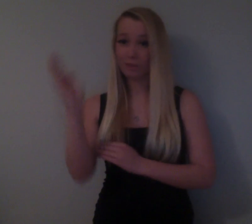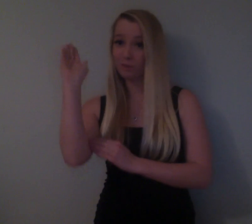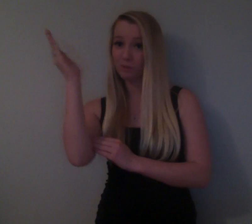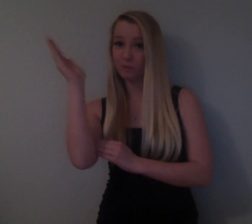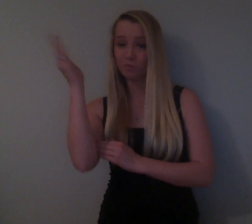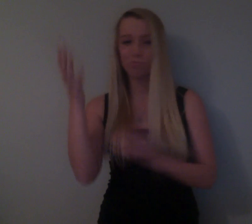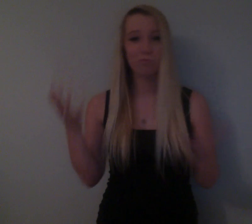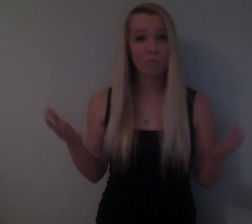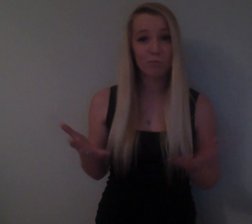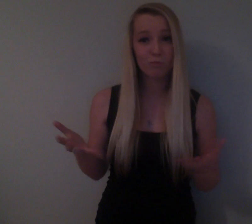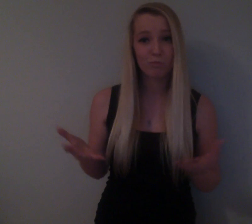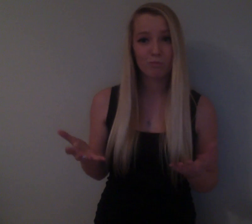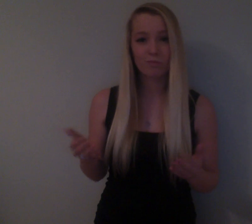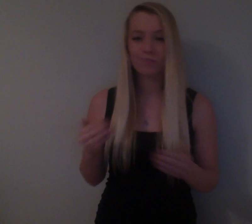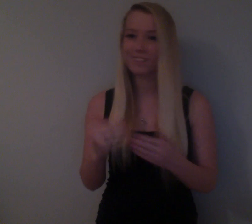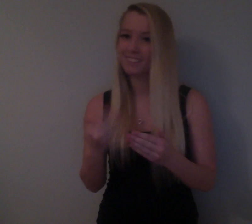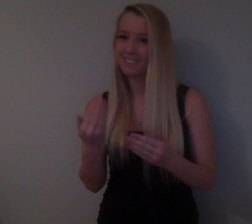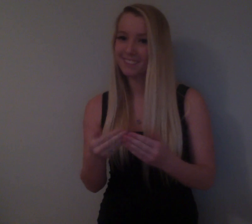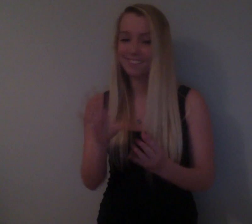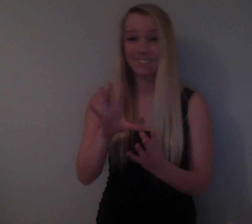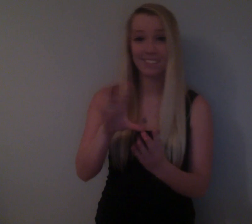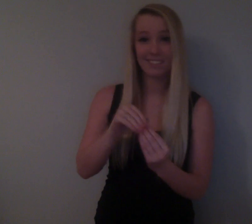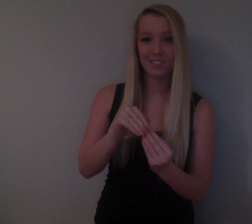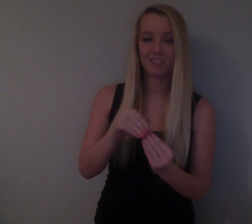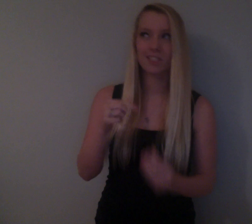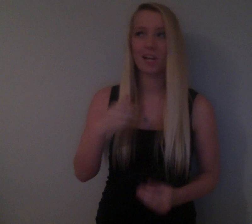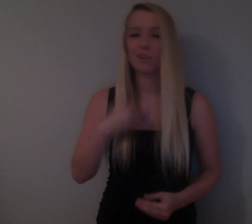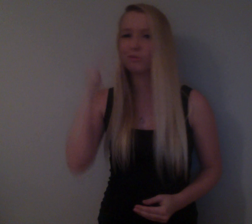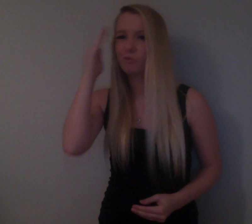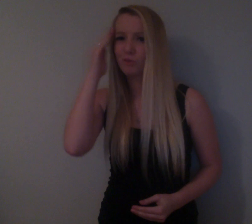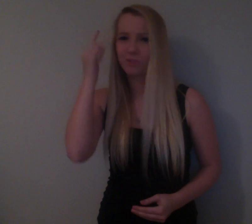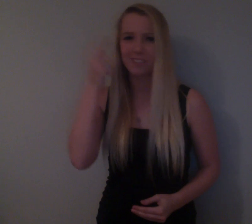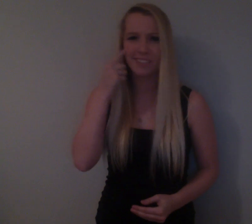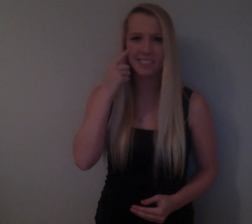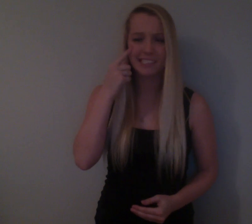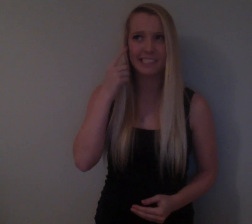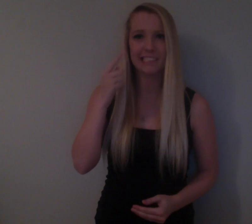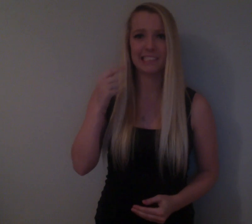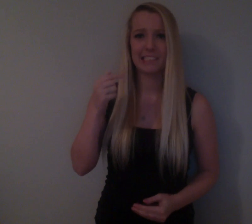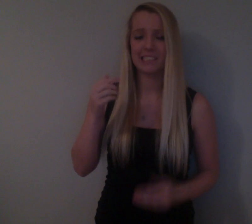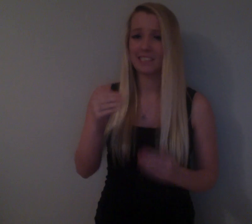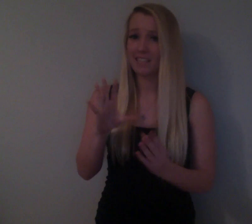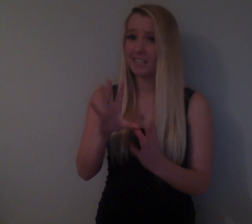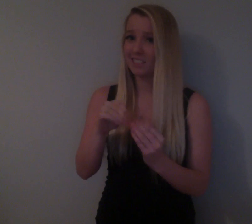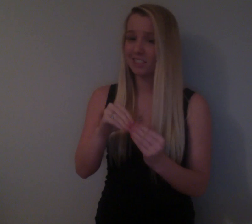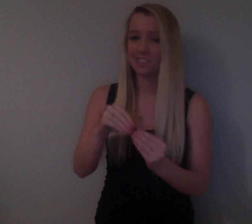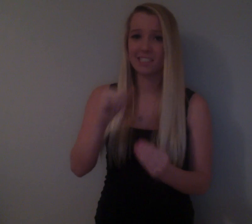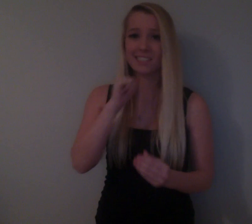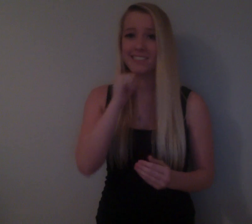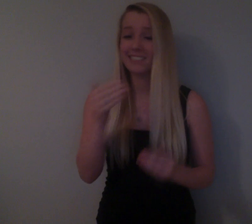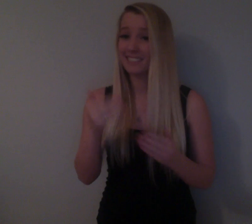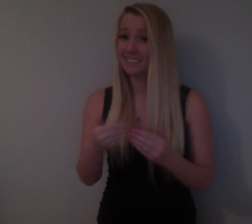presentation on basic addition. I know what you're thinking, Sal. Addition doesn't seem so basic to me. Well, I